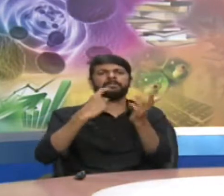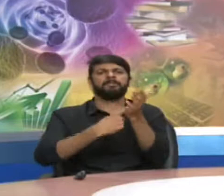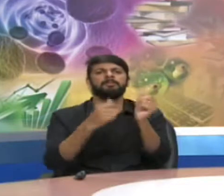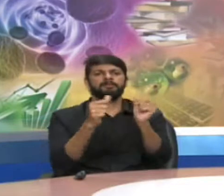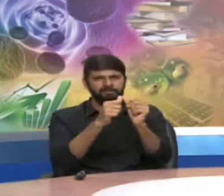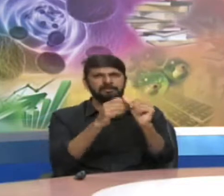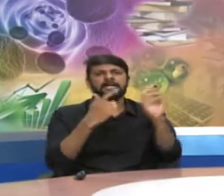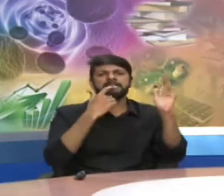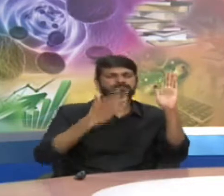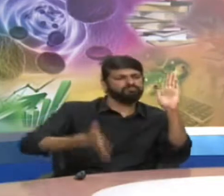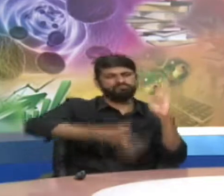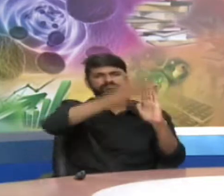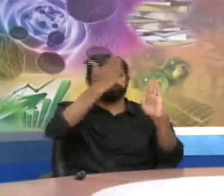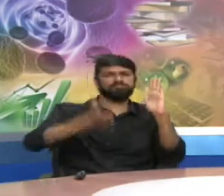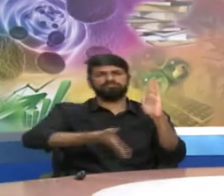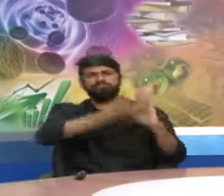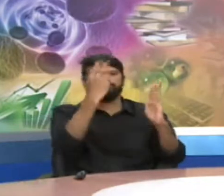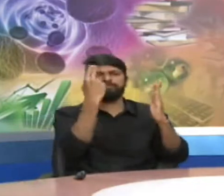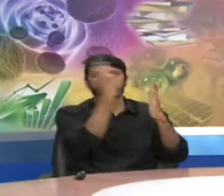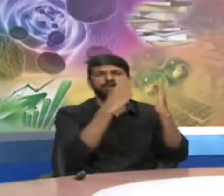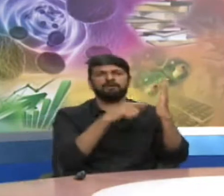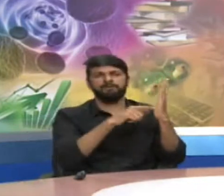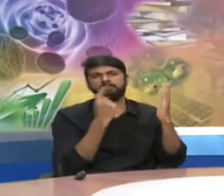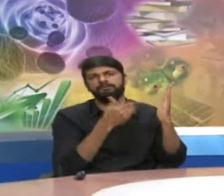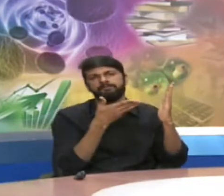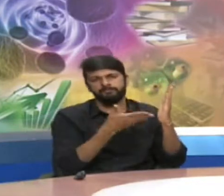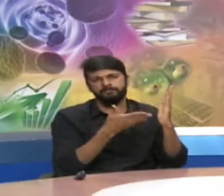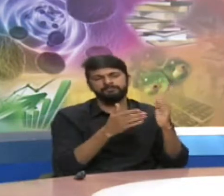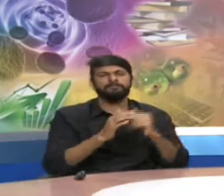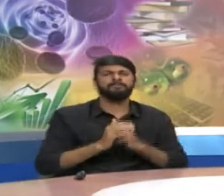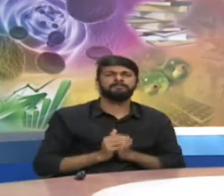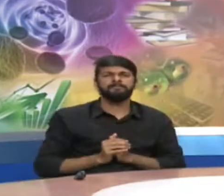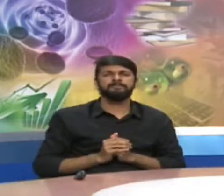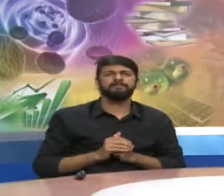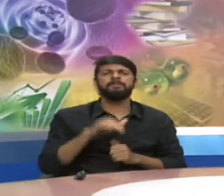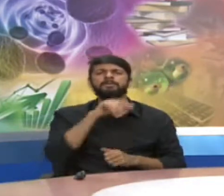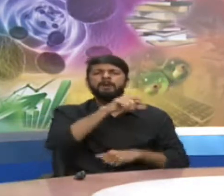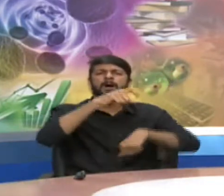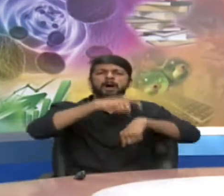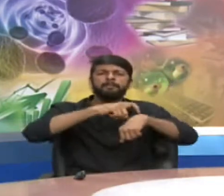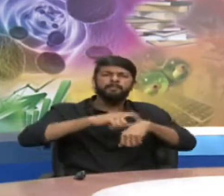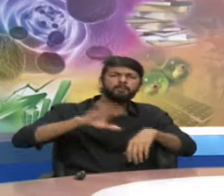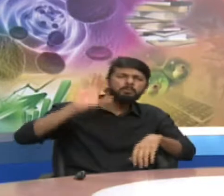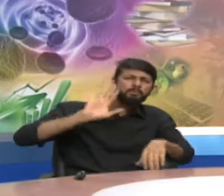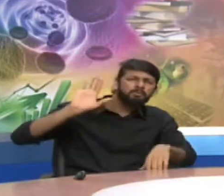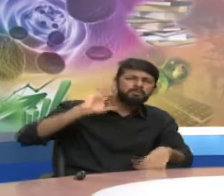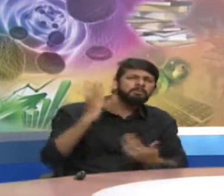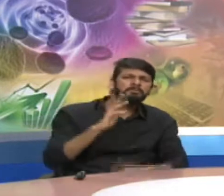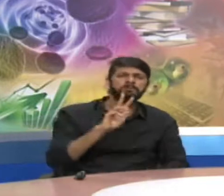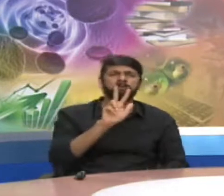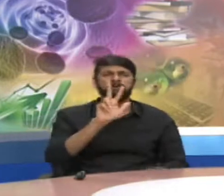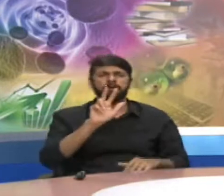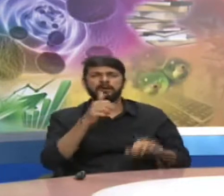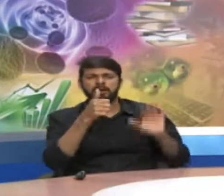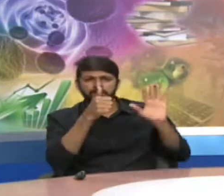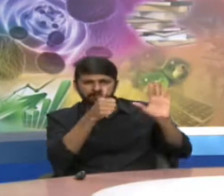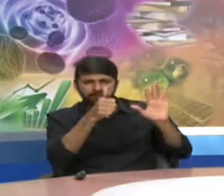painting is Prince and the Princess. The medium is Tempera. The period was